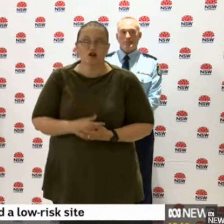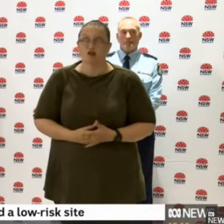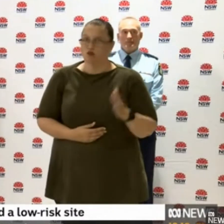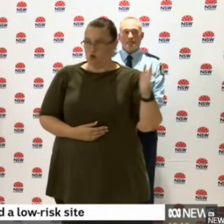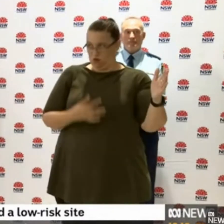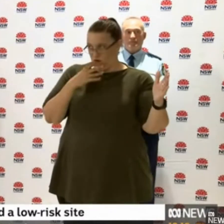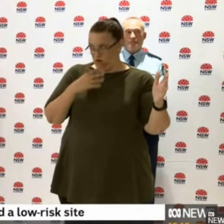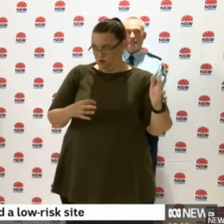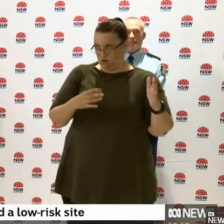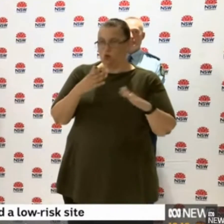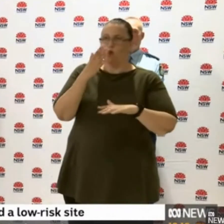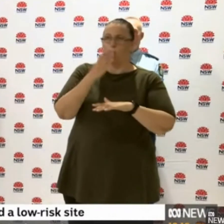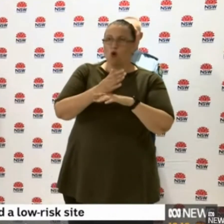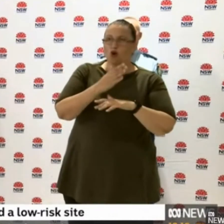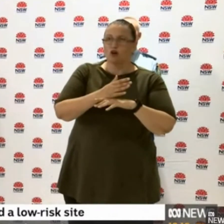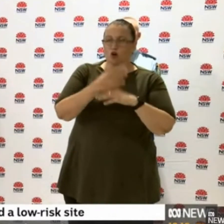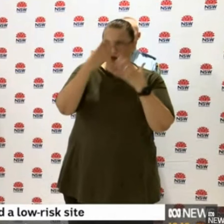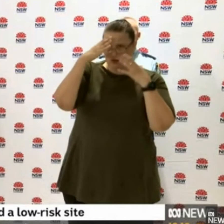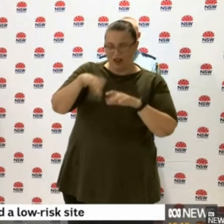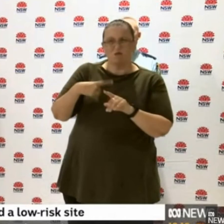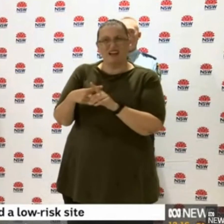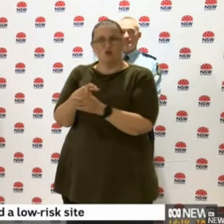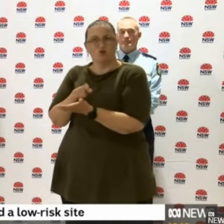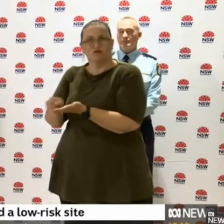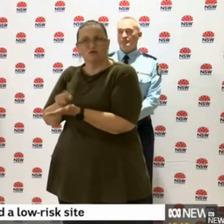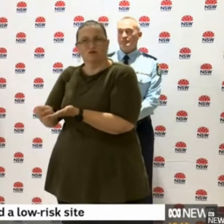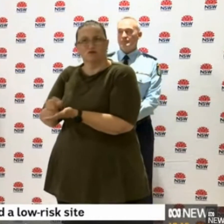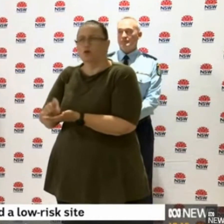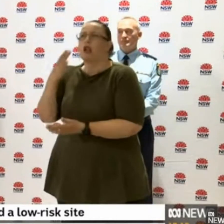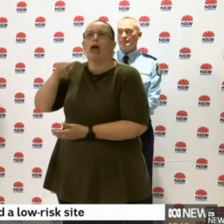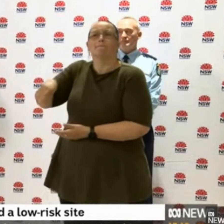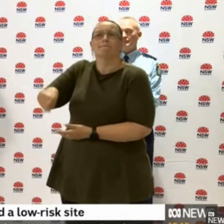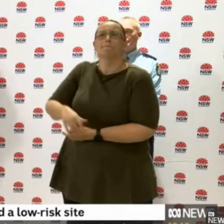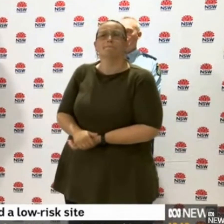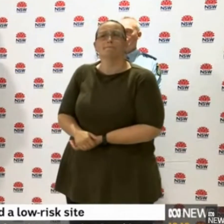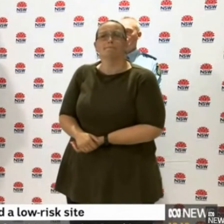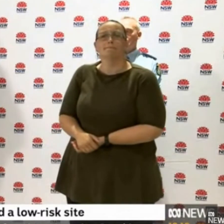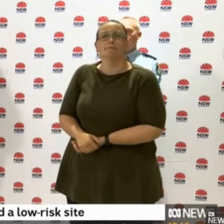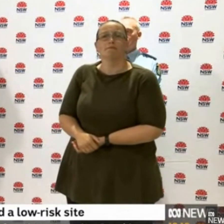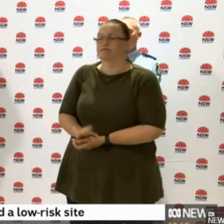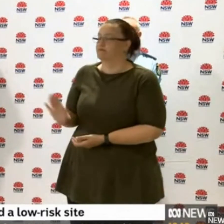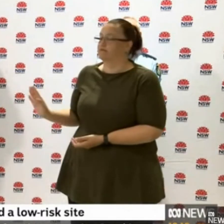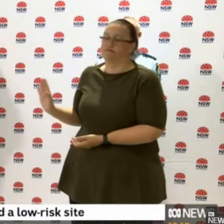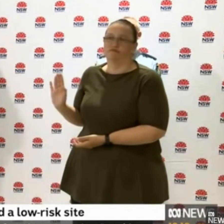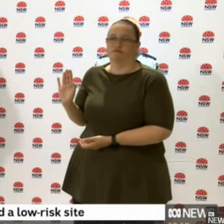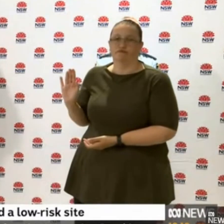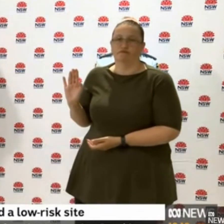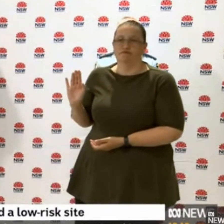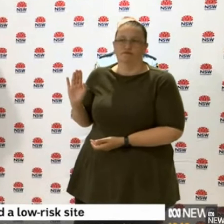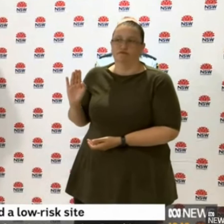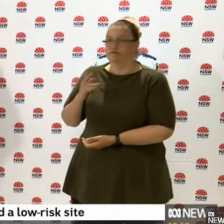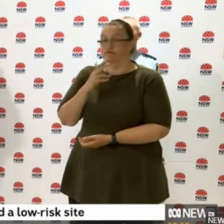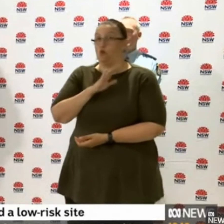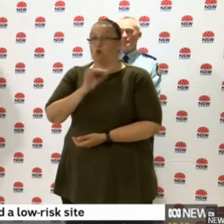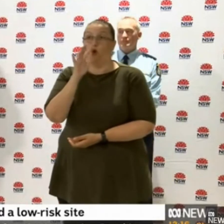hotel quarantine, he works in an office-based setting. What's that office? At the moment, we just need to do that risk